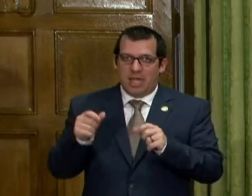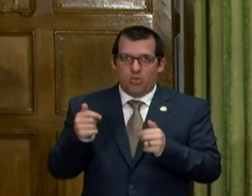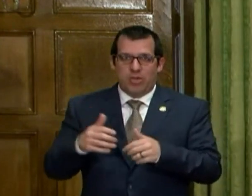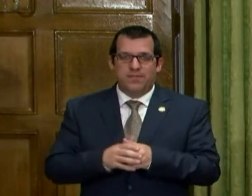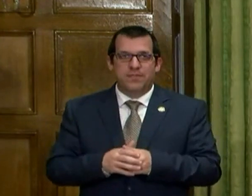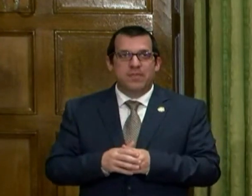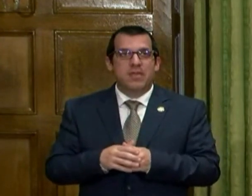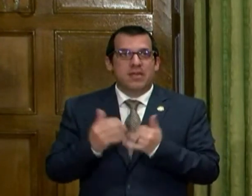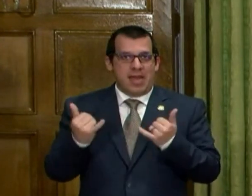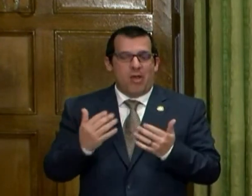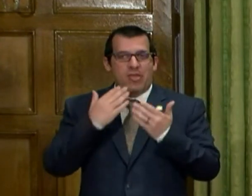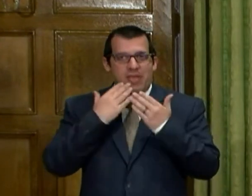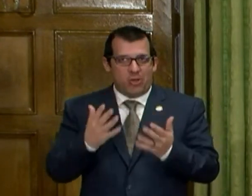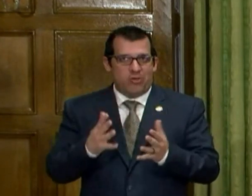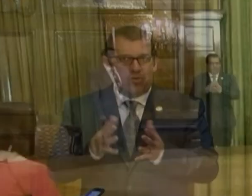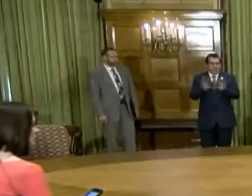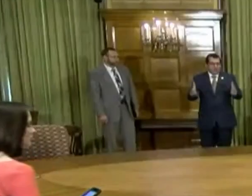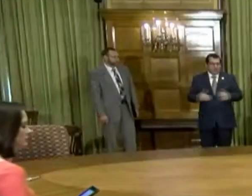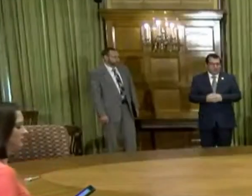With that, thank you all very much today.